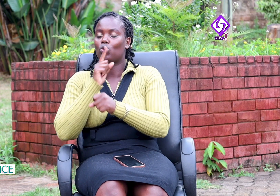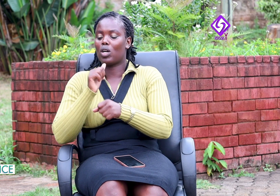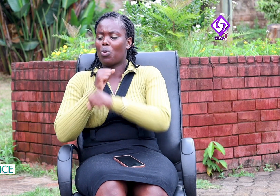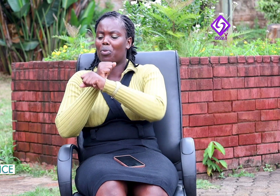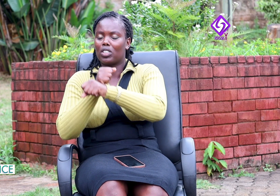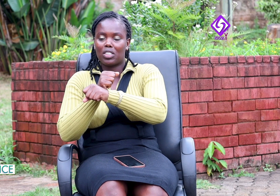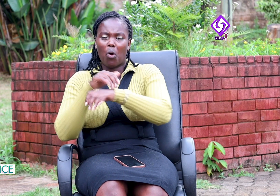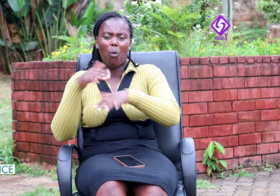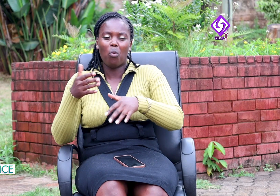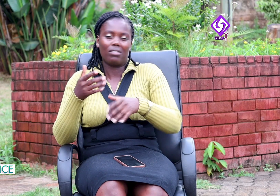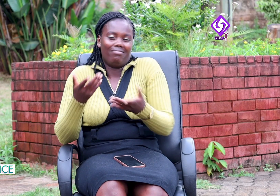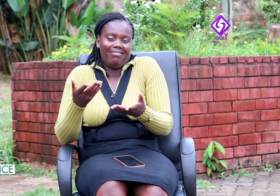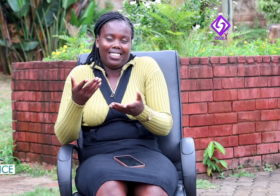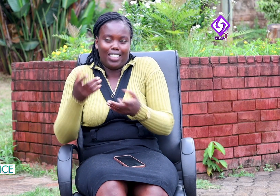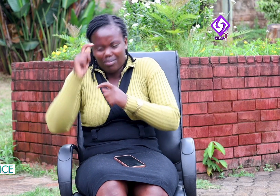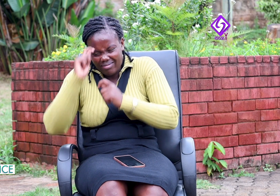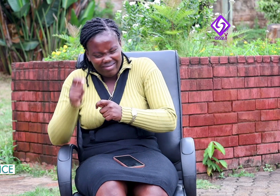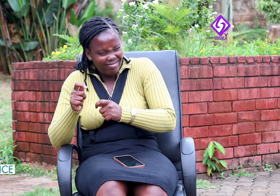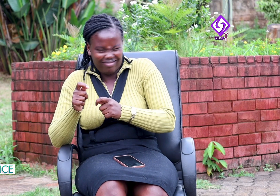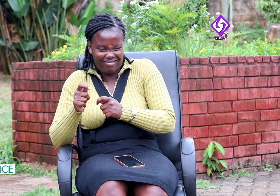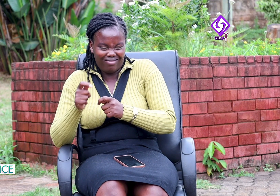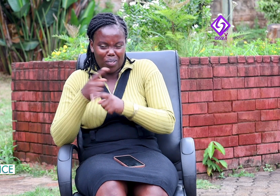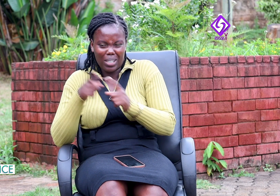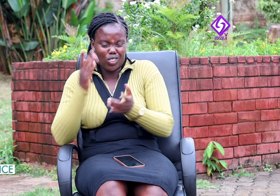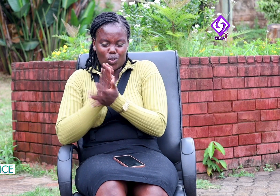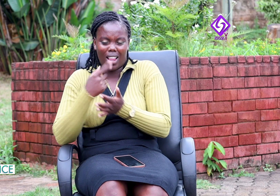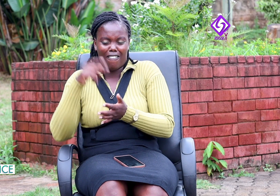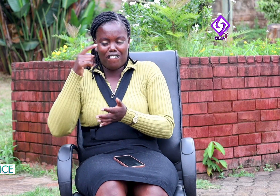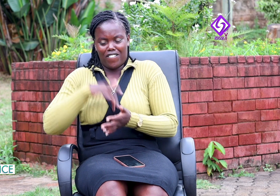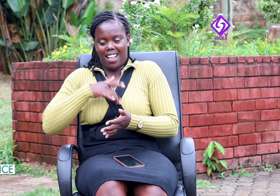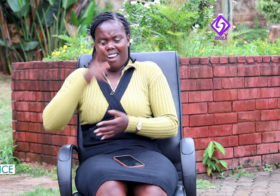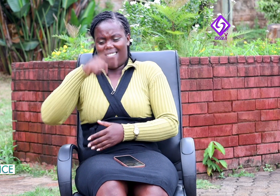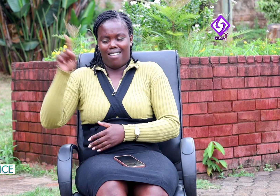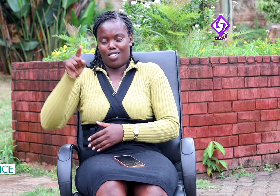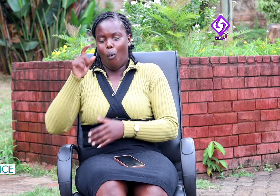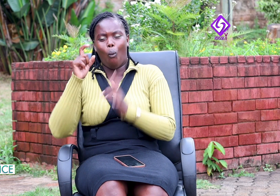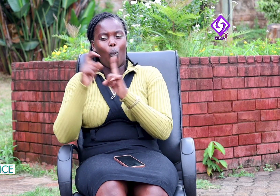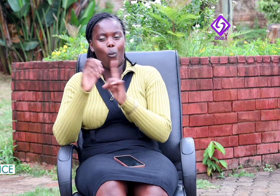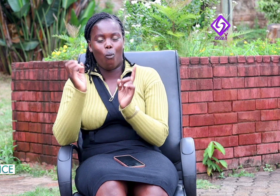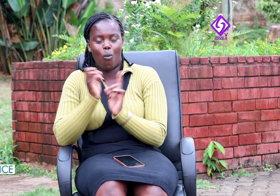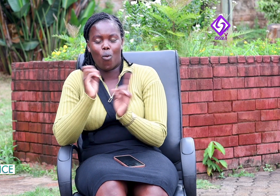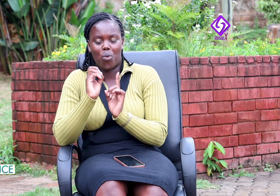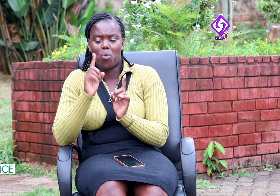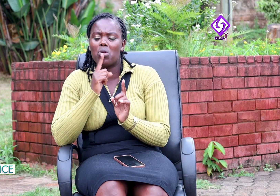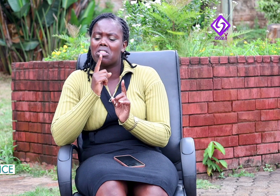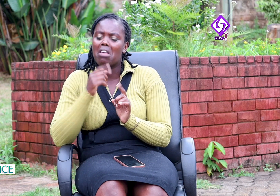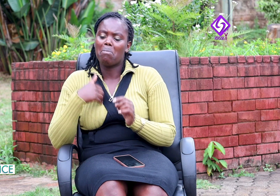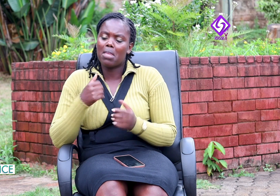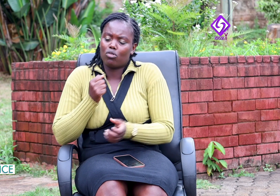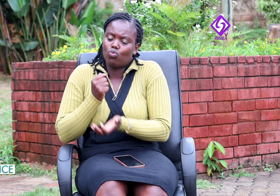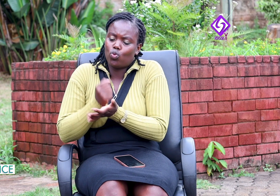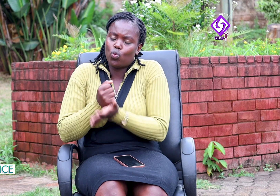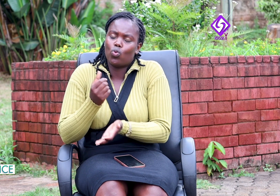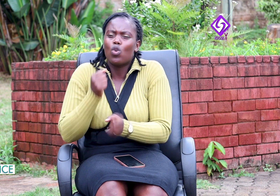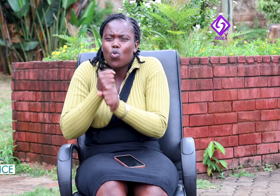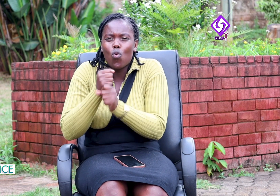their life, they're always told that their life is at home. They're not respected. But truly, I feel this is not